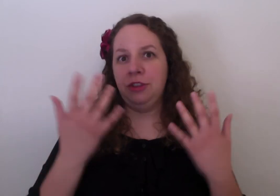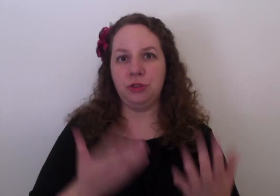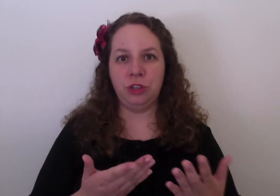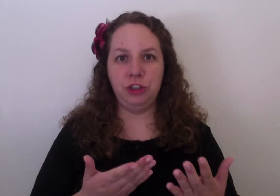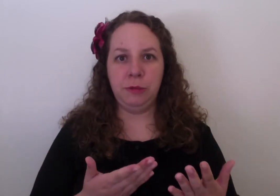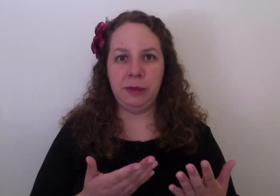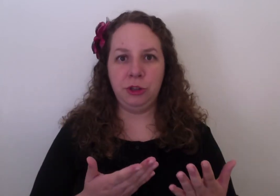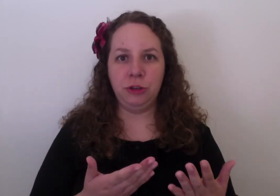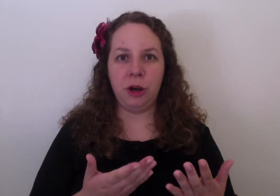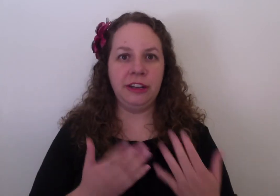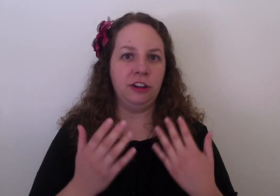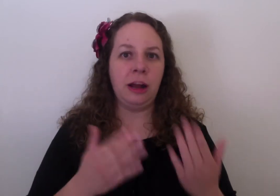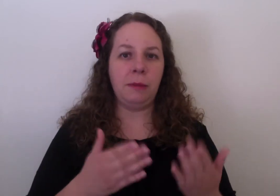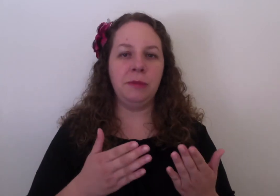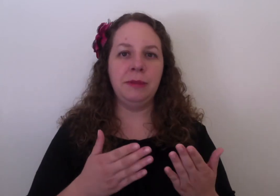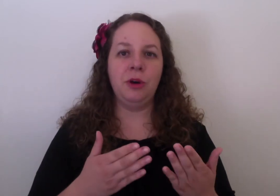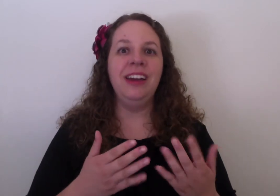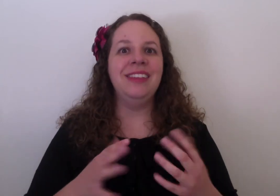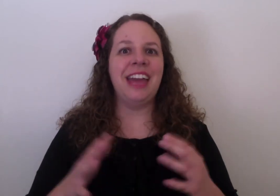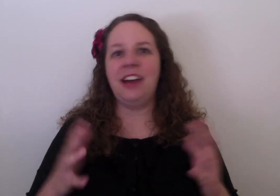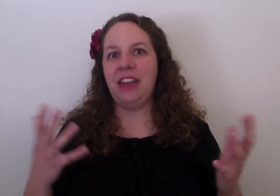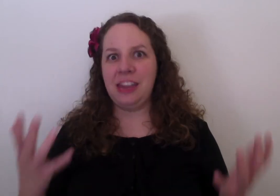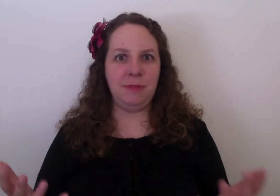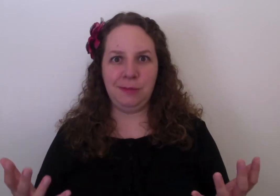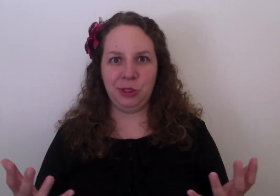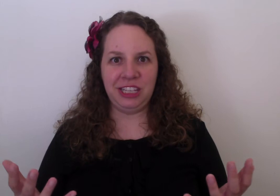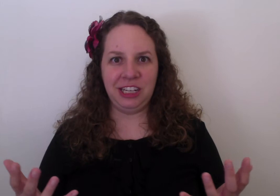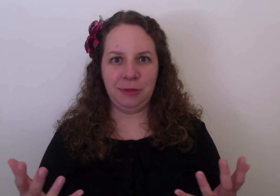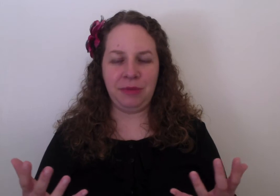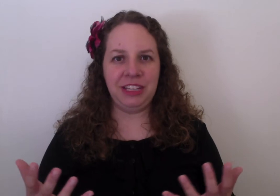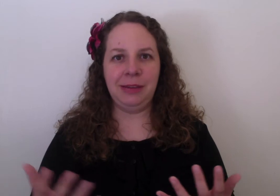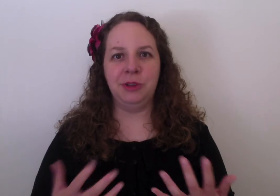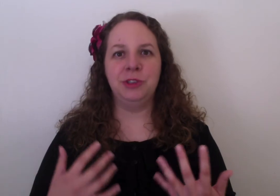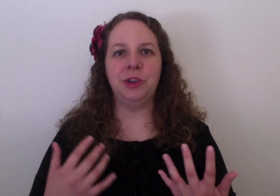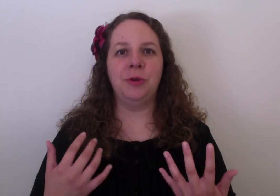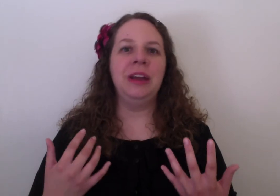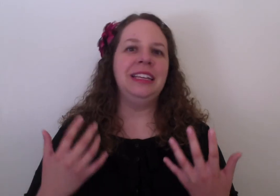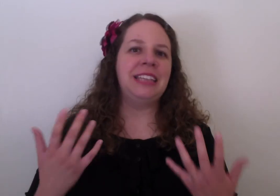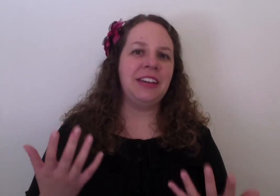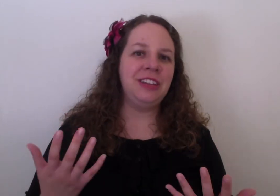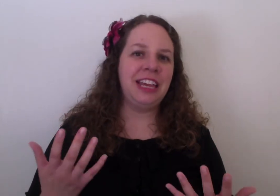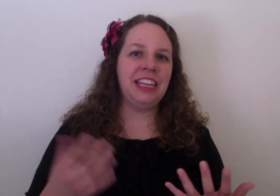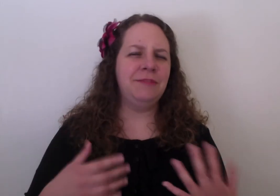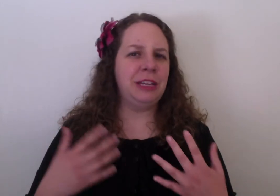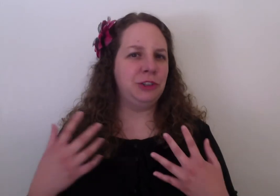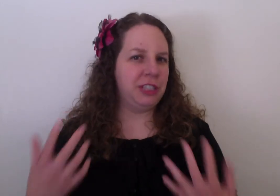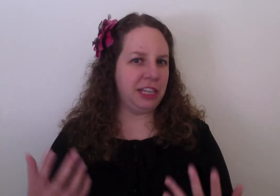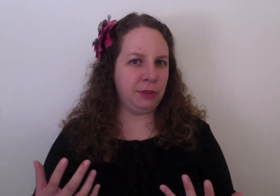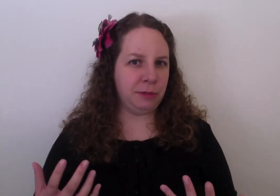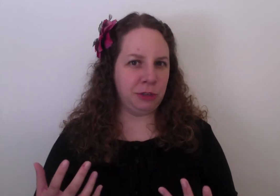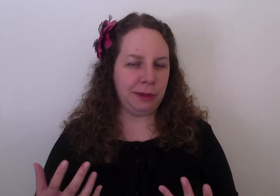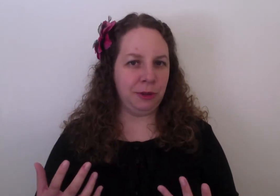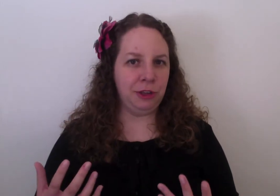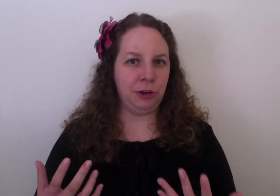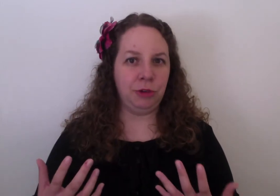there's only 2 people in your party or a couple people, they have 8 people seated around the table. So it's kind of a negative because you're sitting with a bunch of people you don't know.